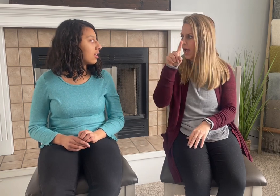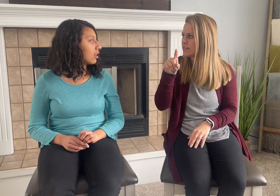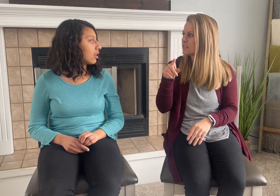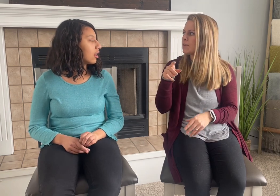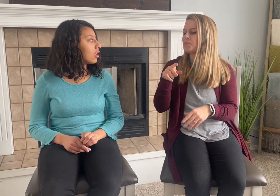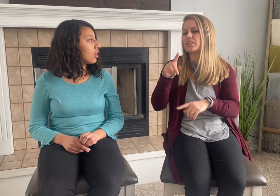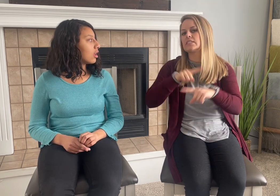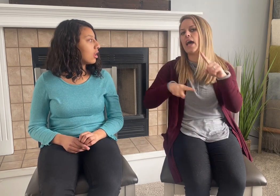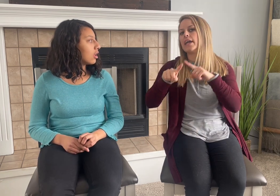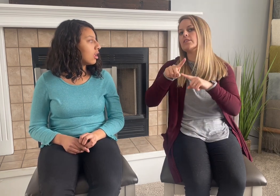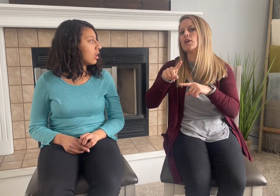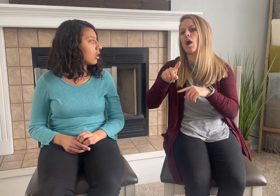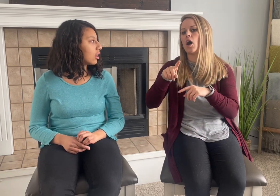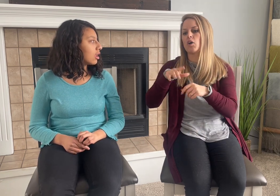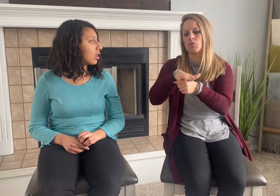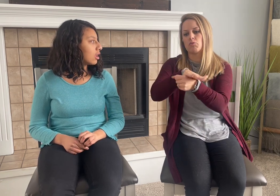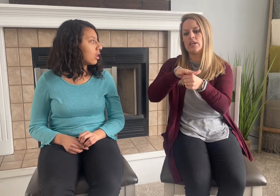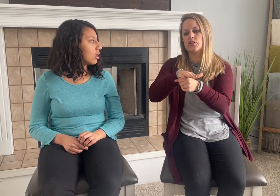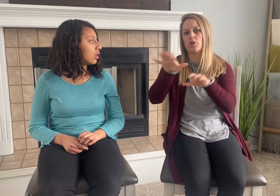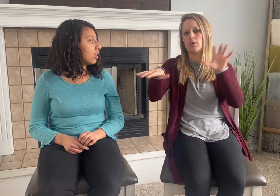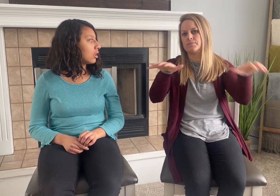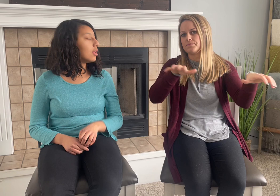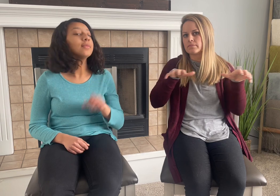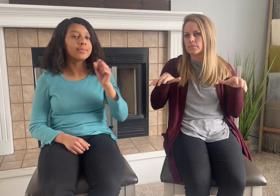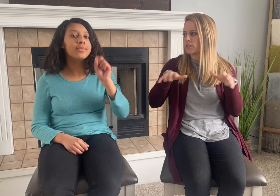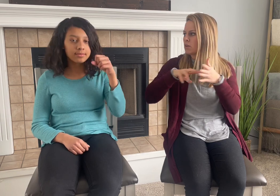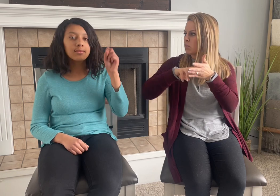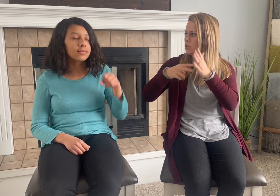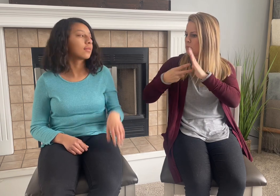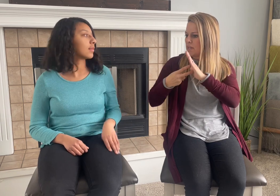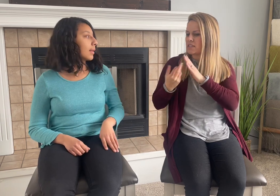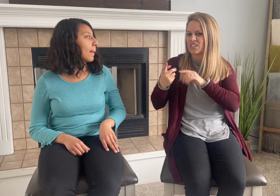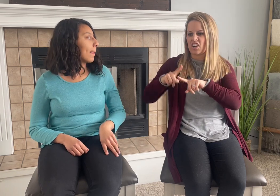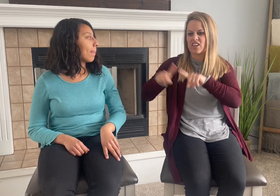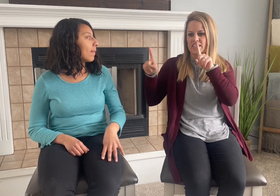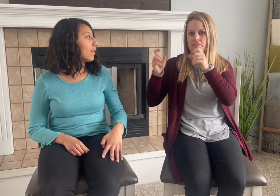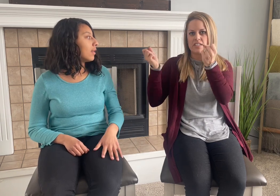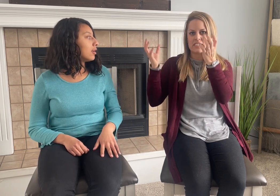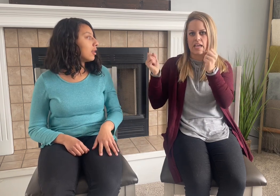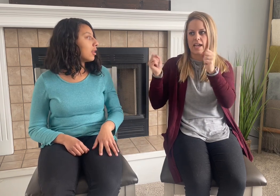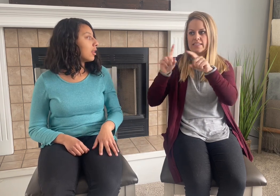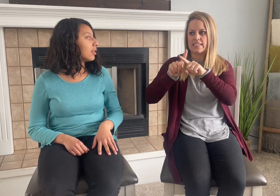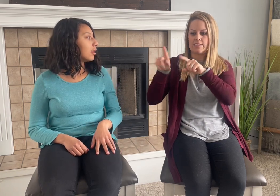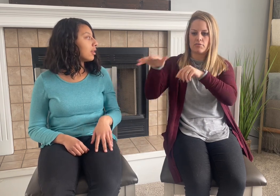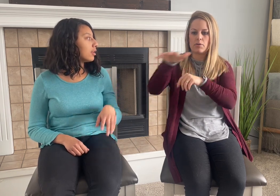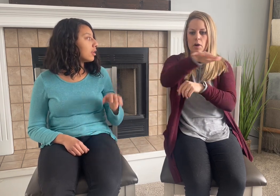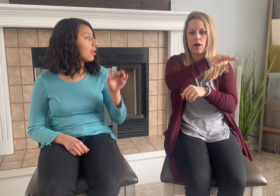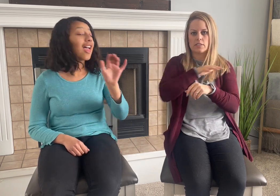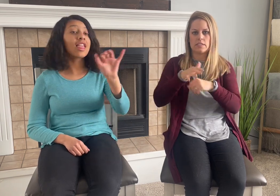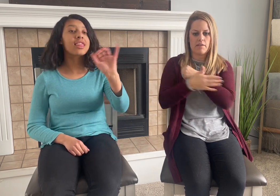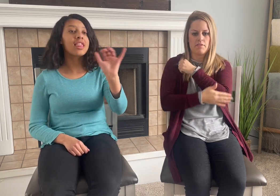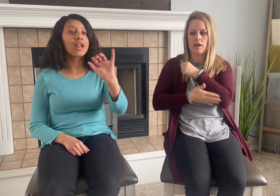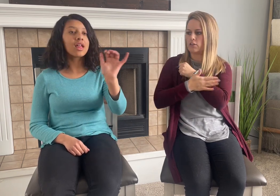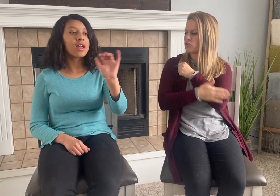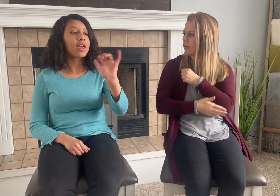guys. Signs are regional, which means there are different signs in different parts of the country.